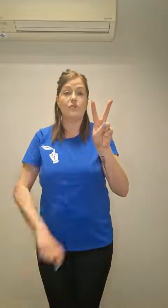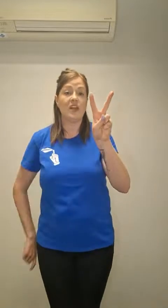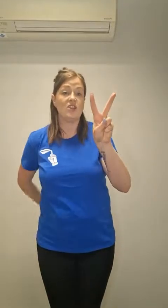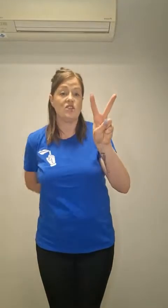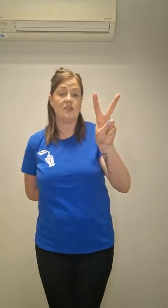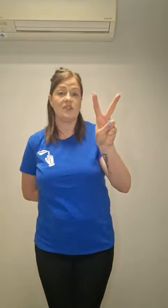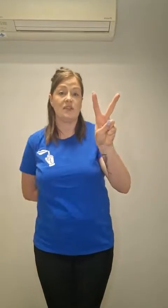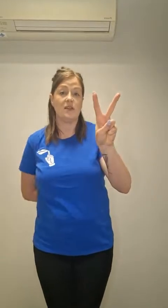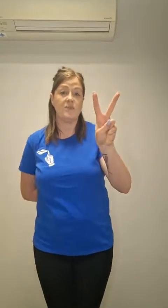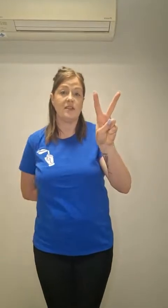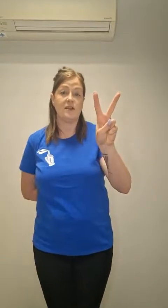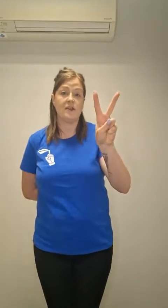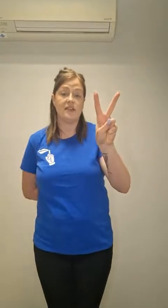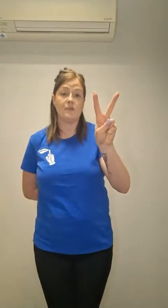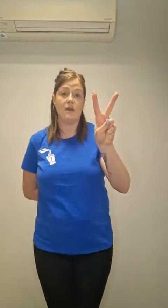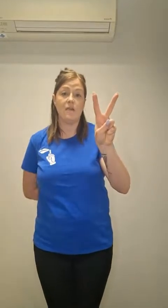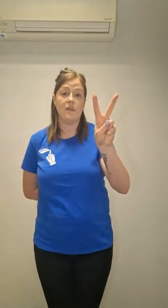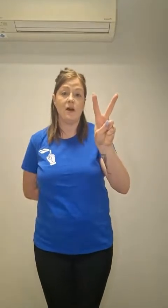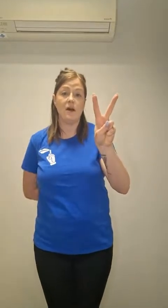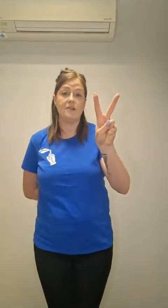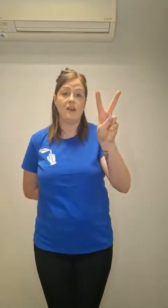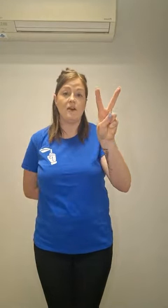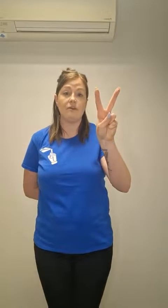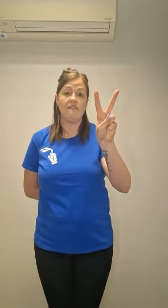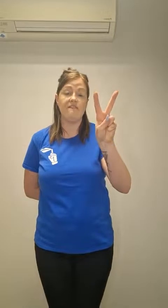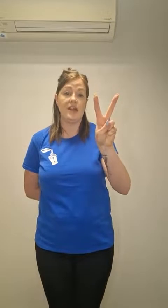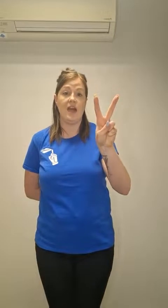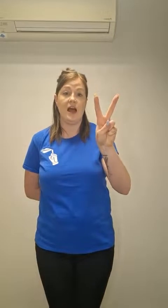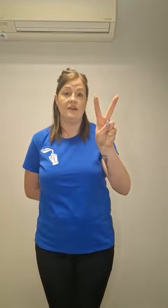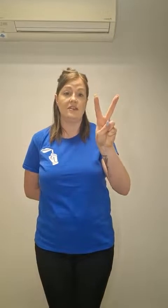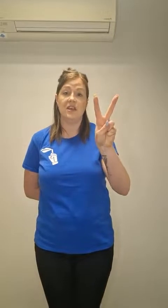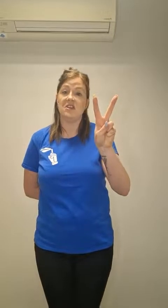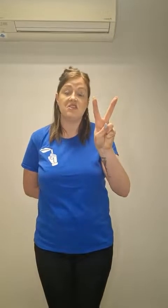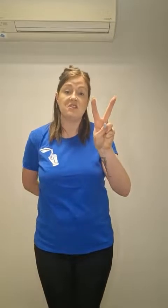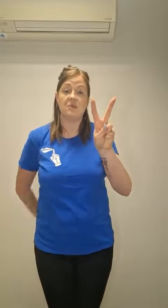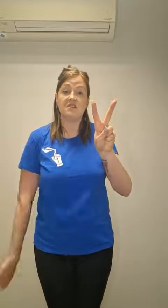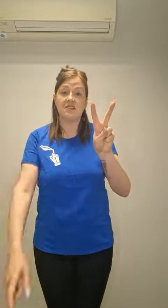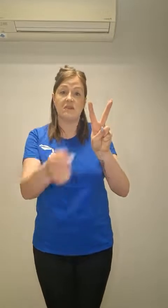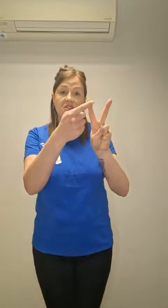and just extend those and spread them apart for a V hand. Does what it says on the tin,